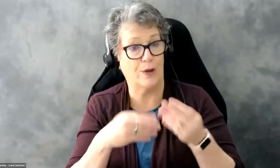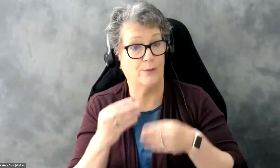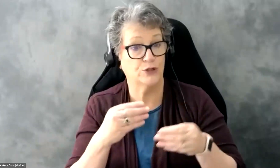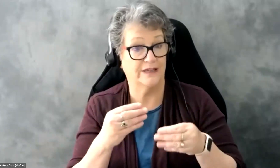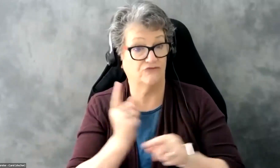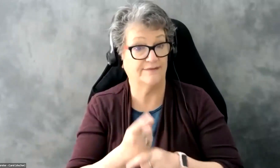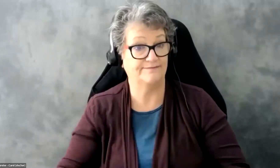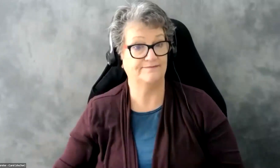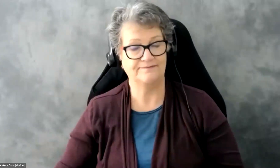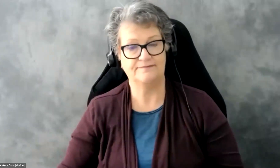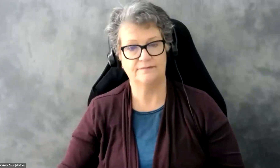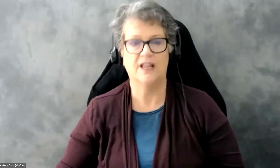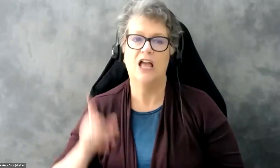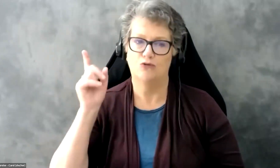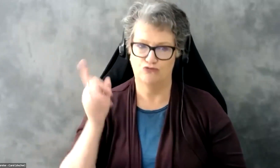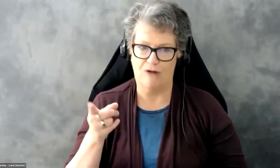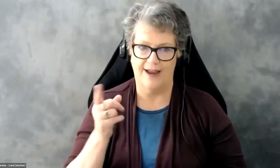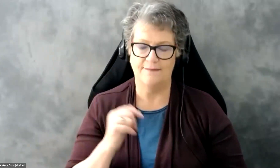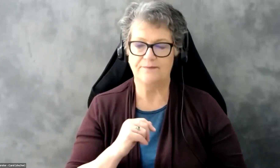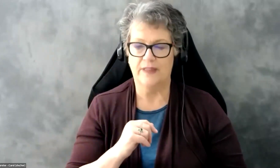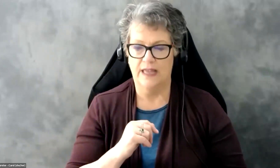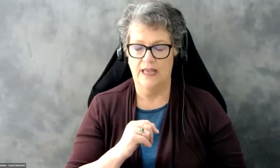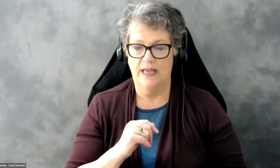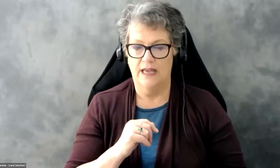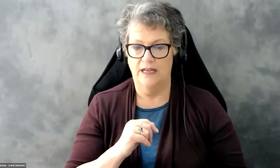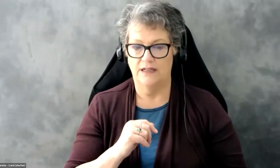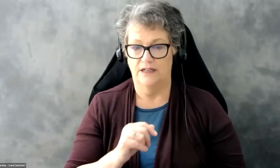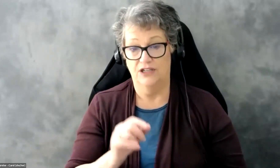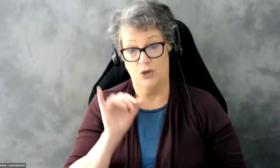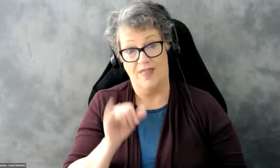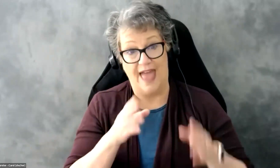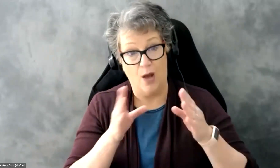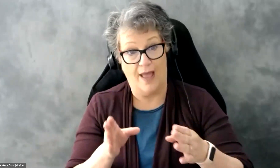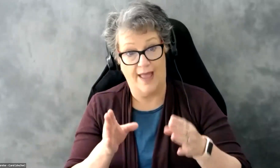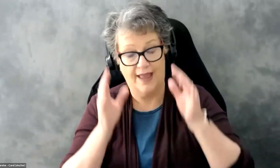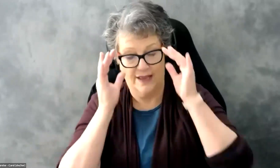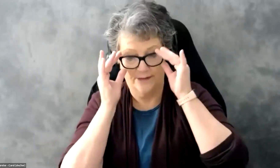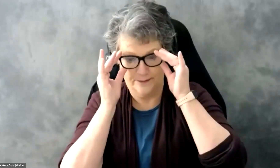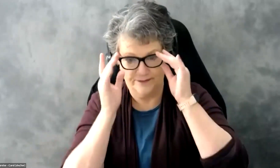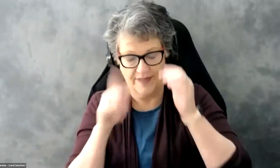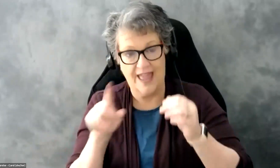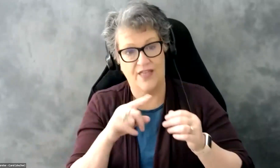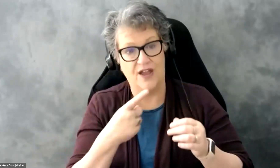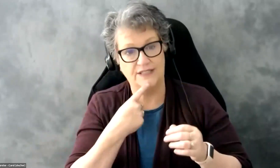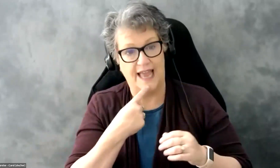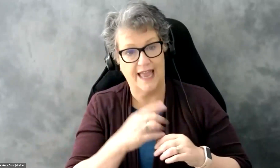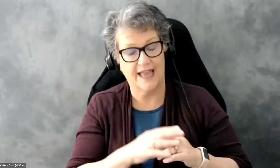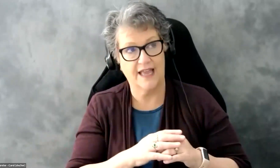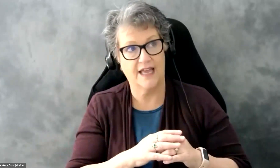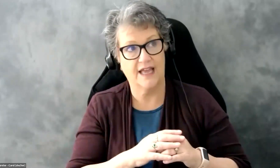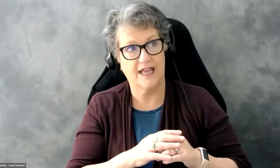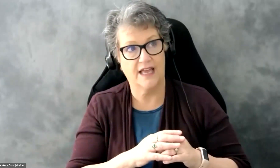right? Right. So in that respect, they're saying that